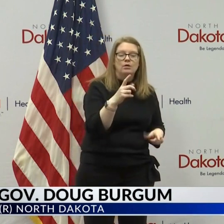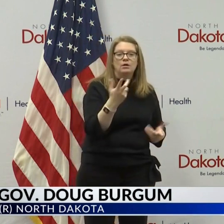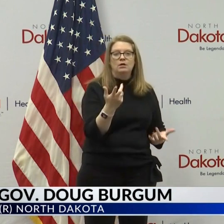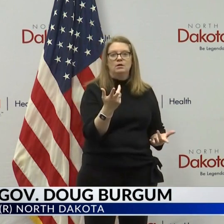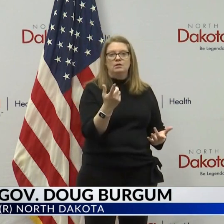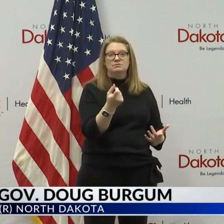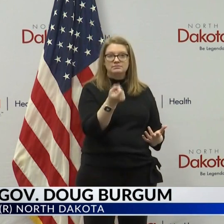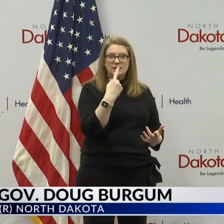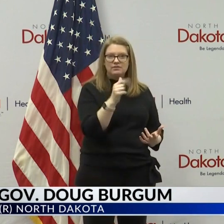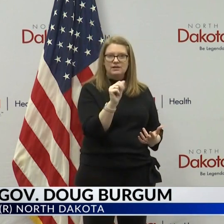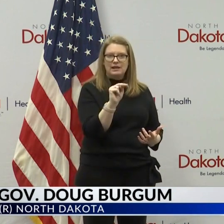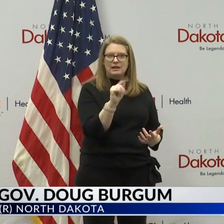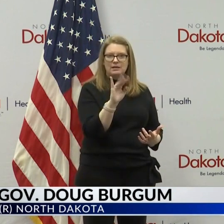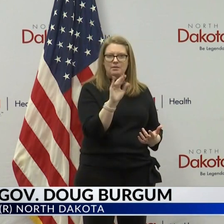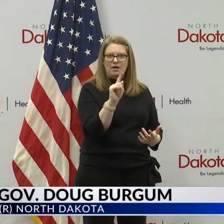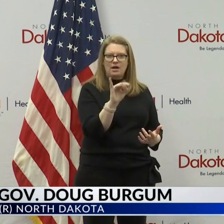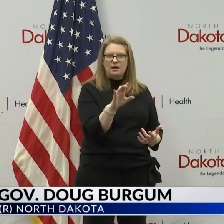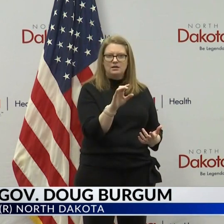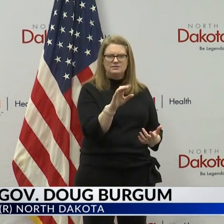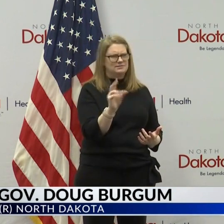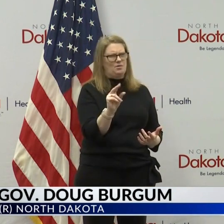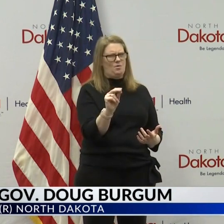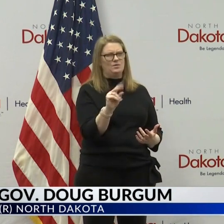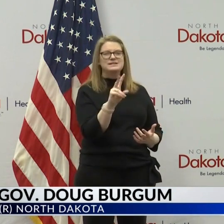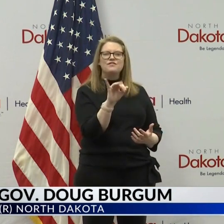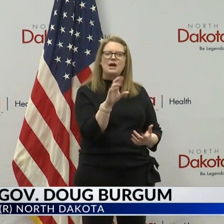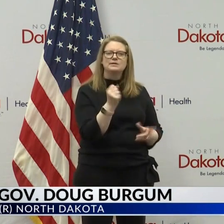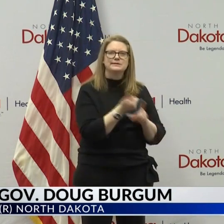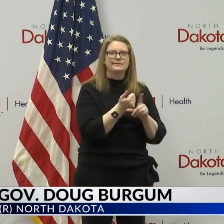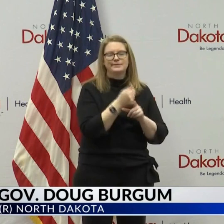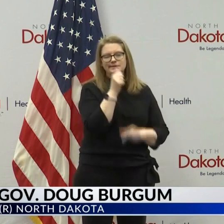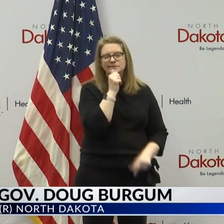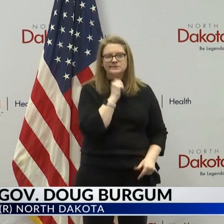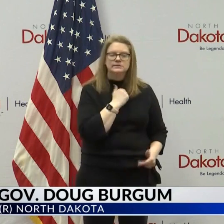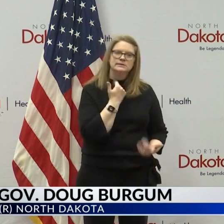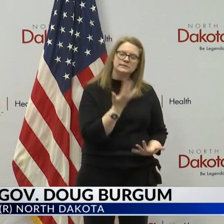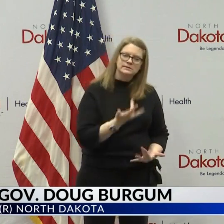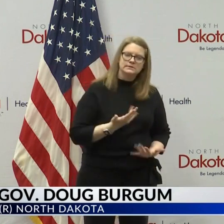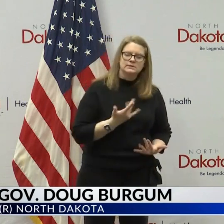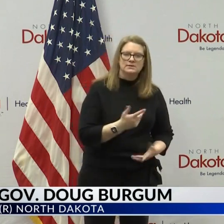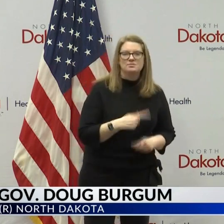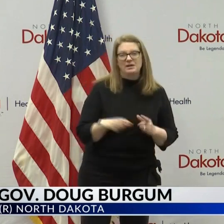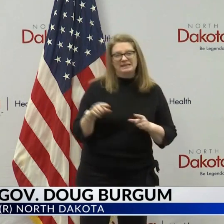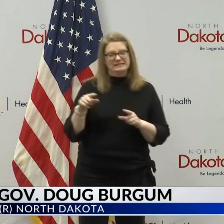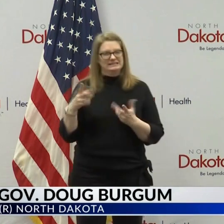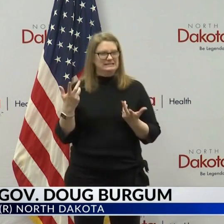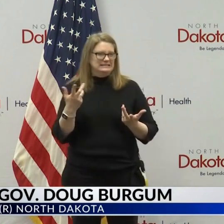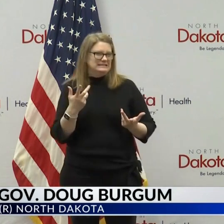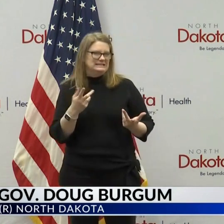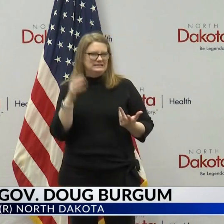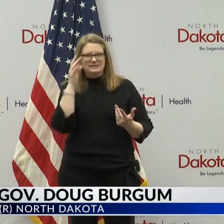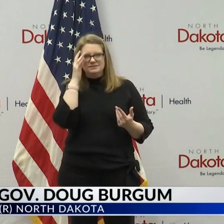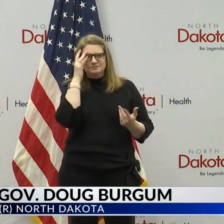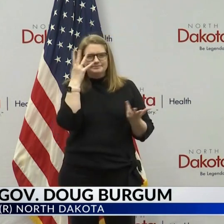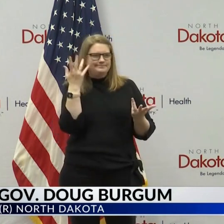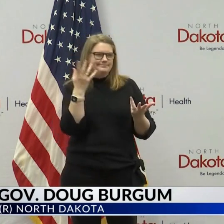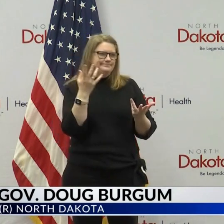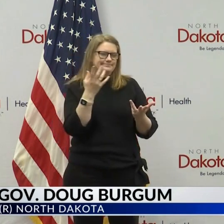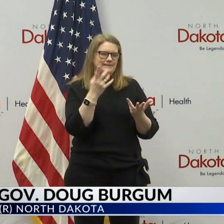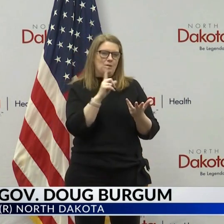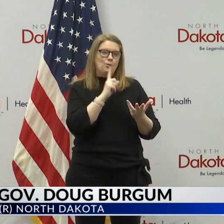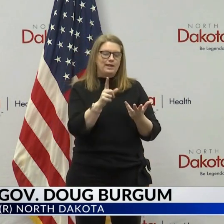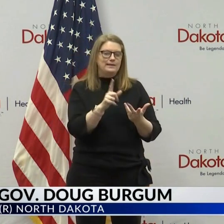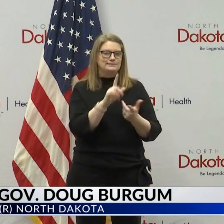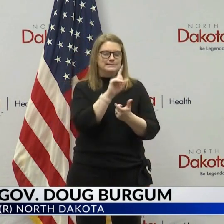because it's like, hey, you got a virus, you got to rough it out. So, but in this case, so again, we don't have any specific